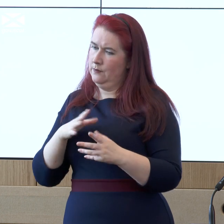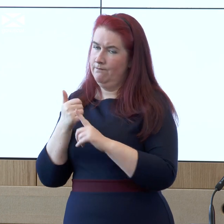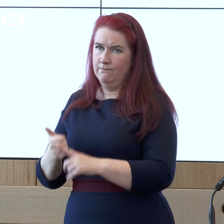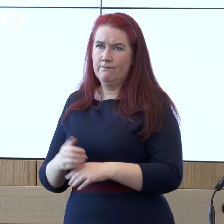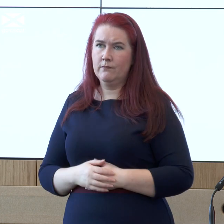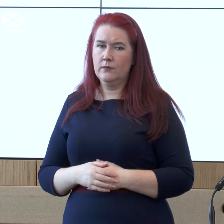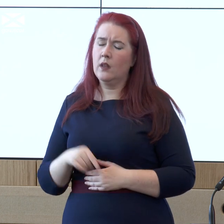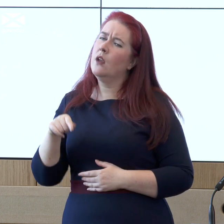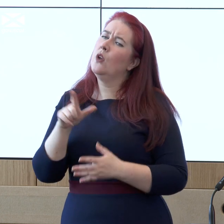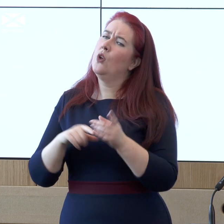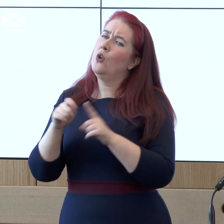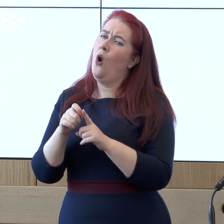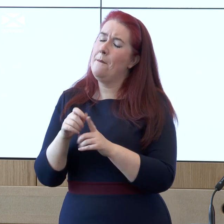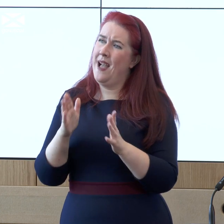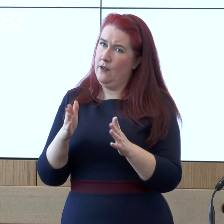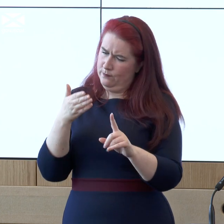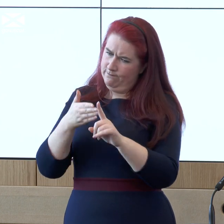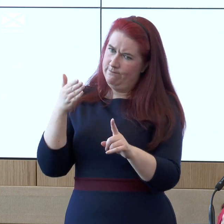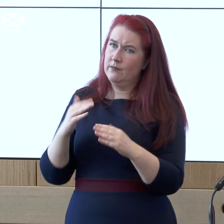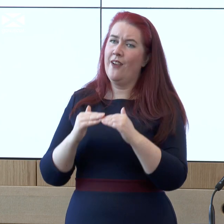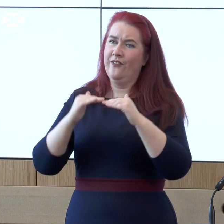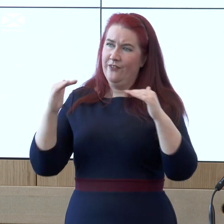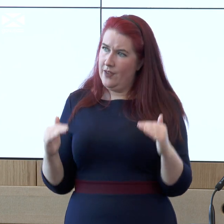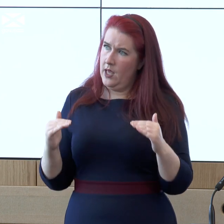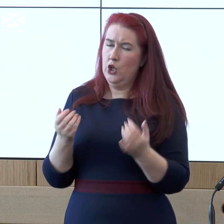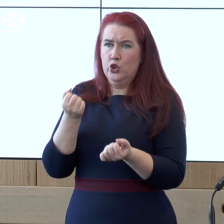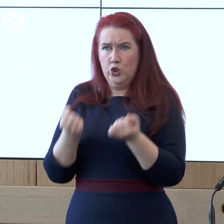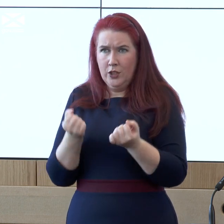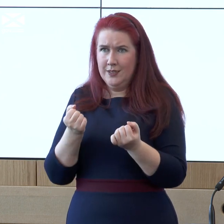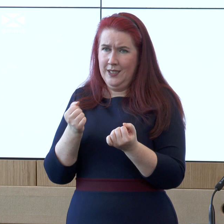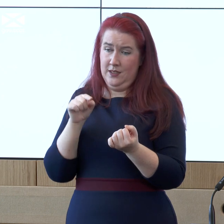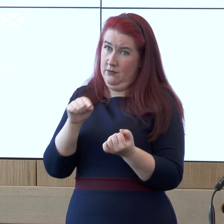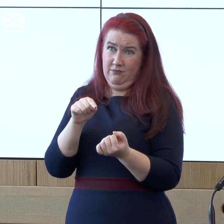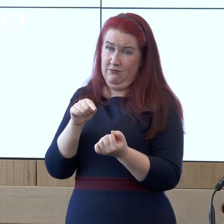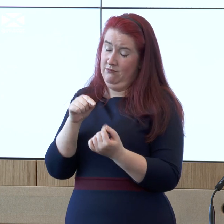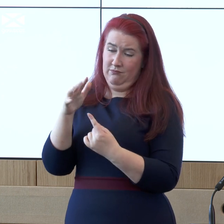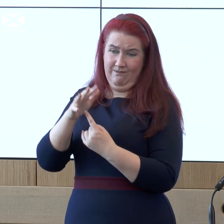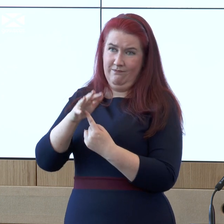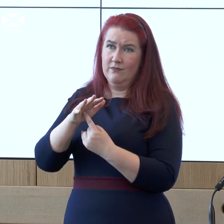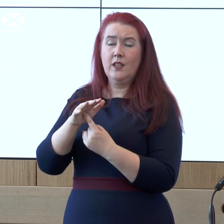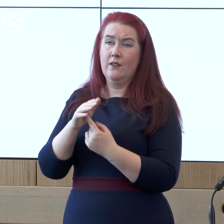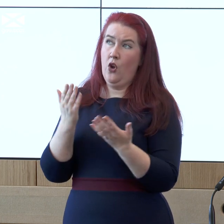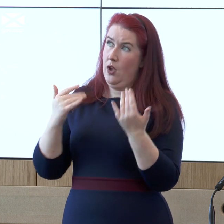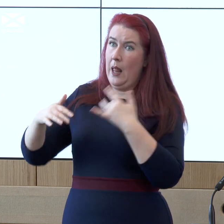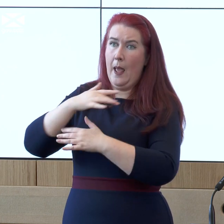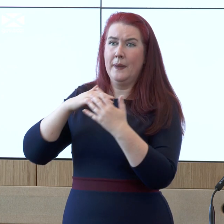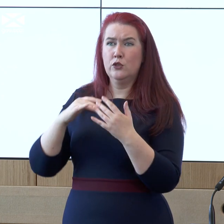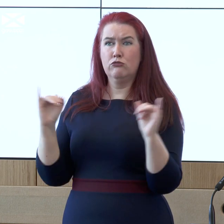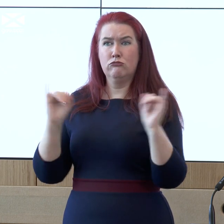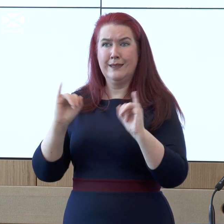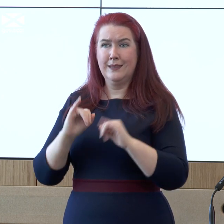the fundamental issues of fairness and justice that lie at the heart of the climate crisis. I mentioned